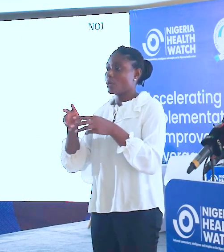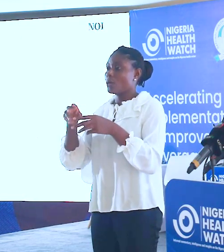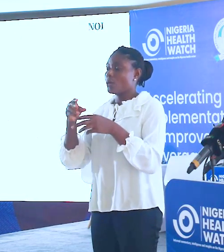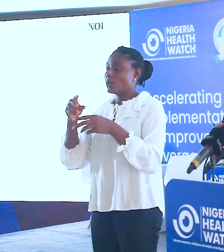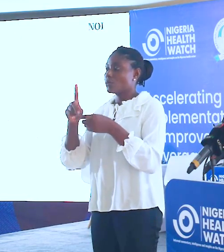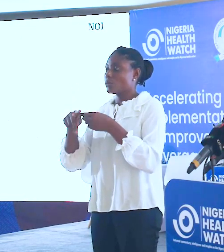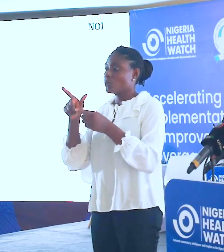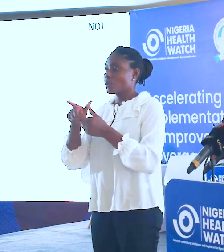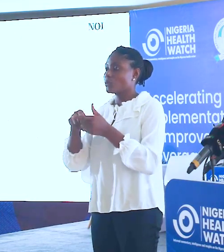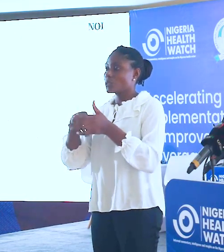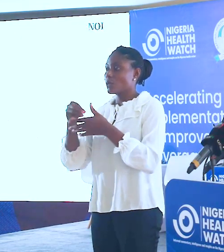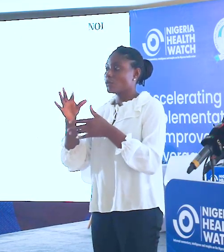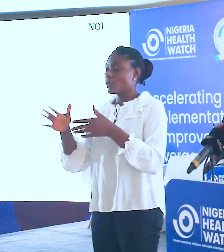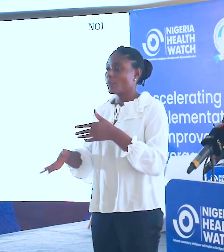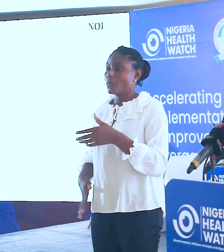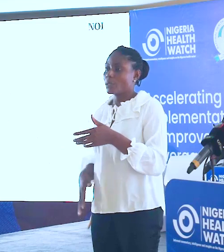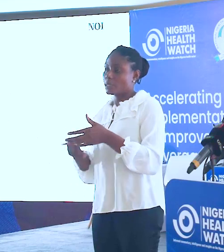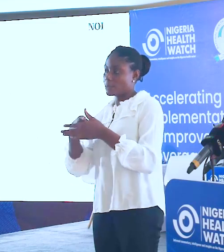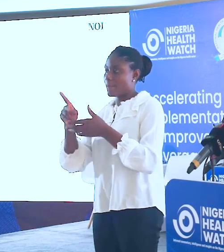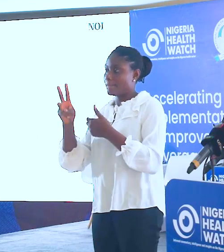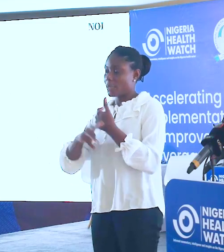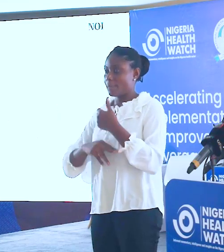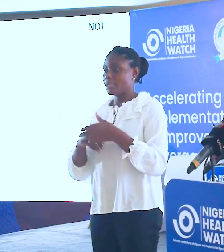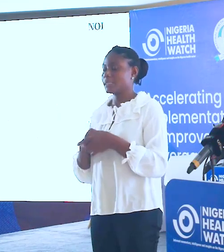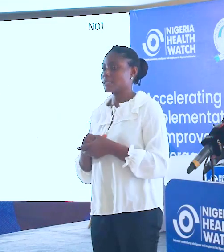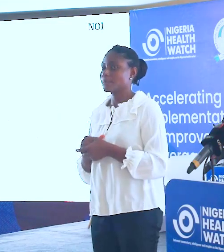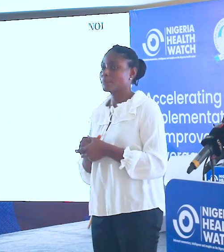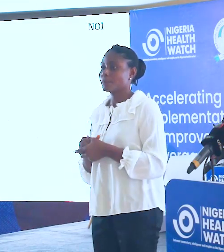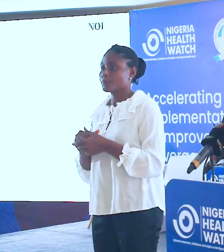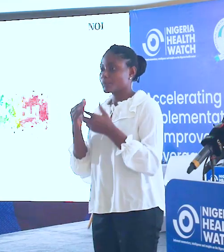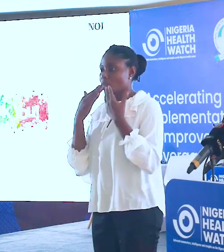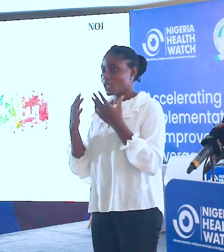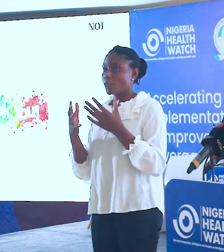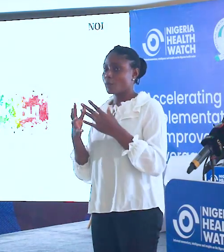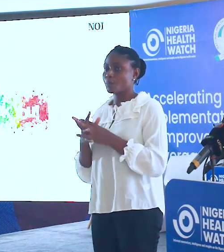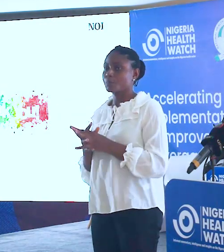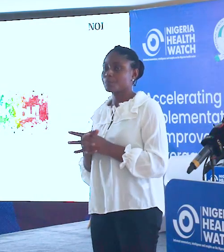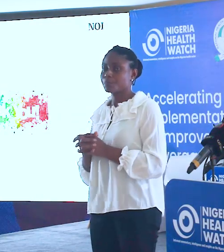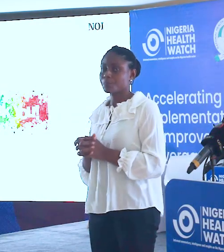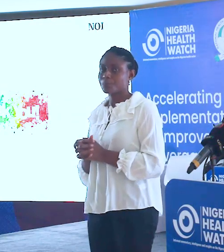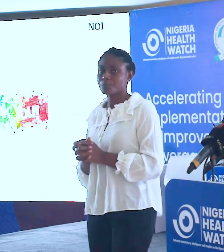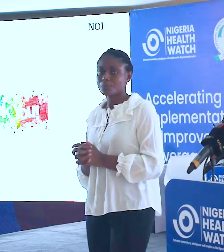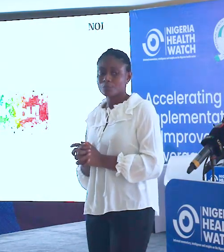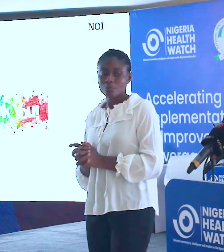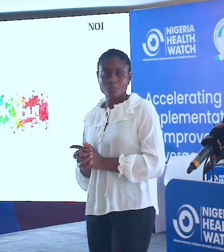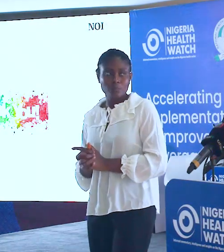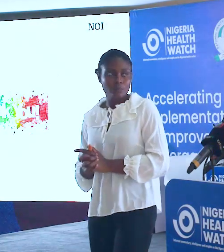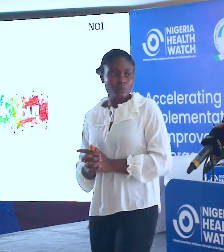payments and include the current catastrophic health expenditure. Thank you. Thank you.